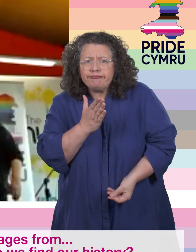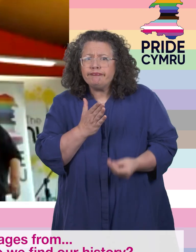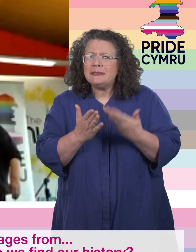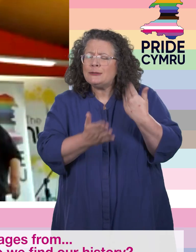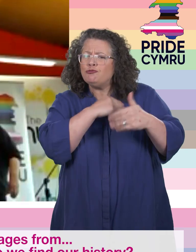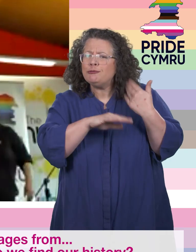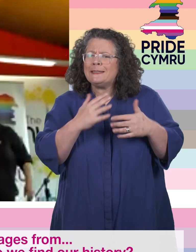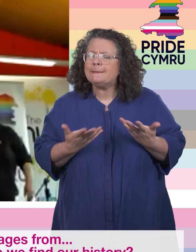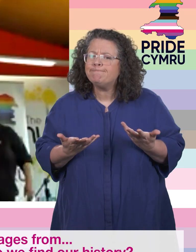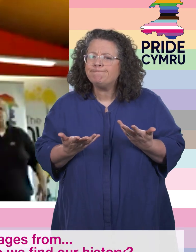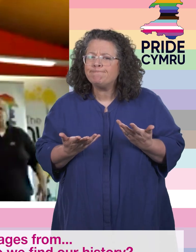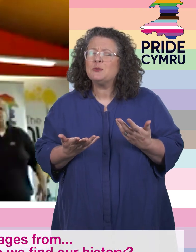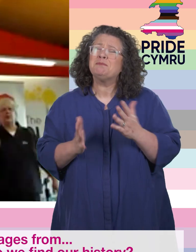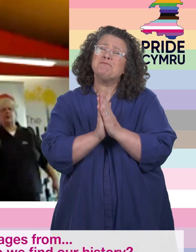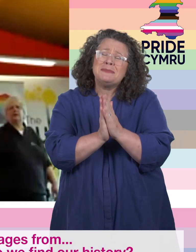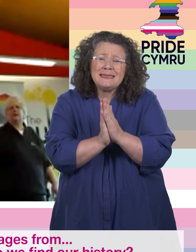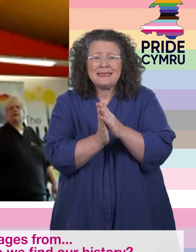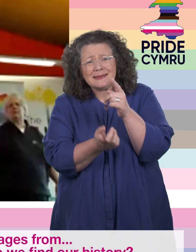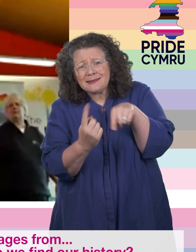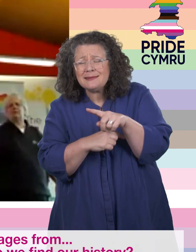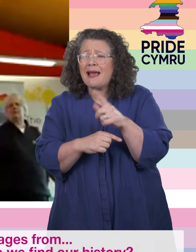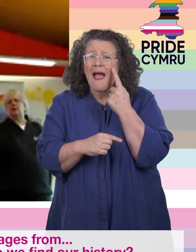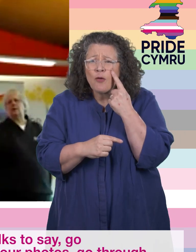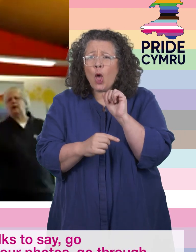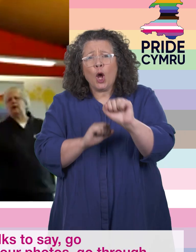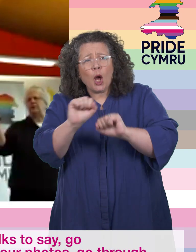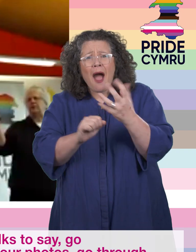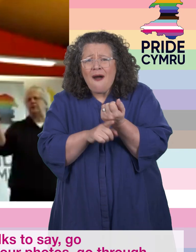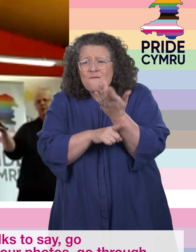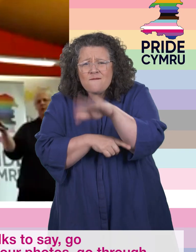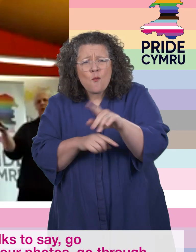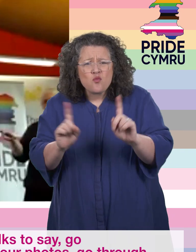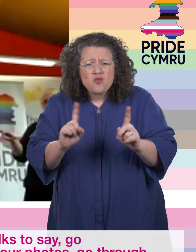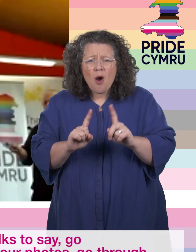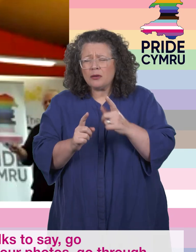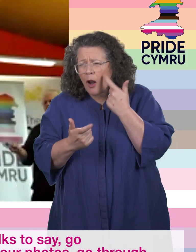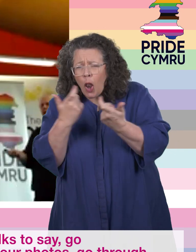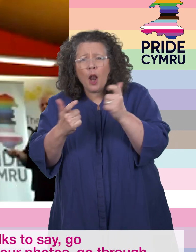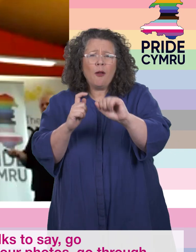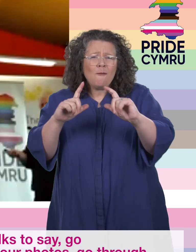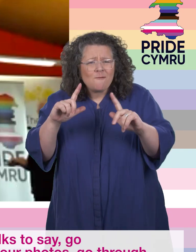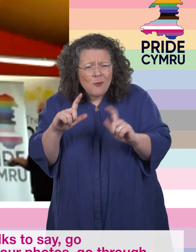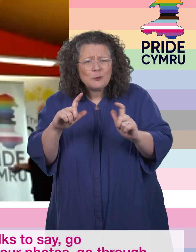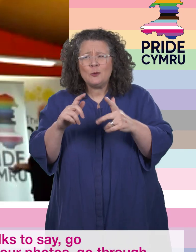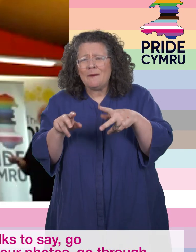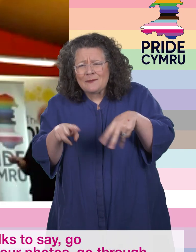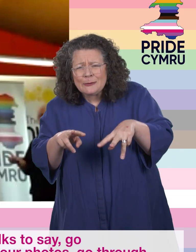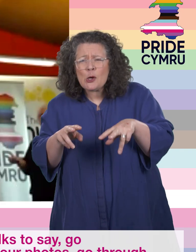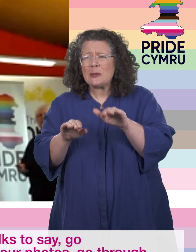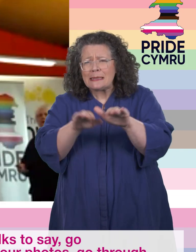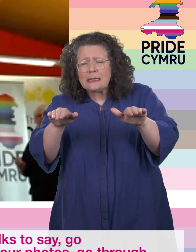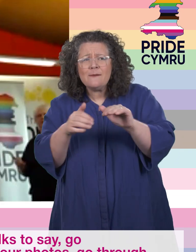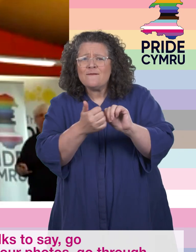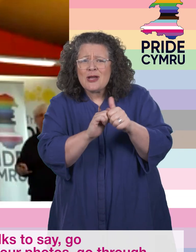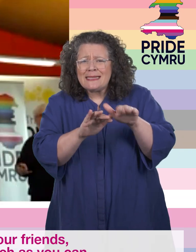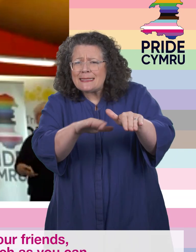from 2002. But where do we find our history? We have to appeal to you folks to say, go through your collections, go through